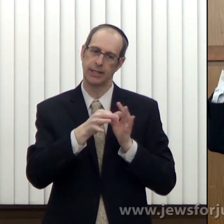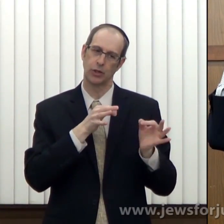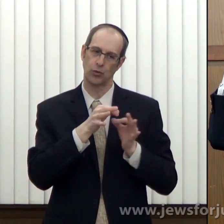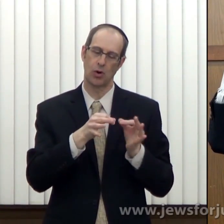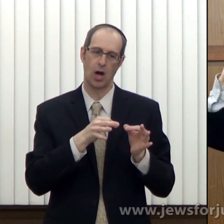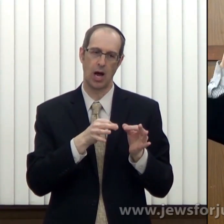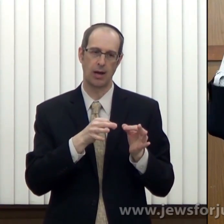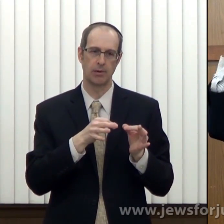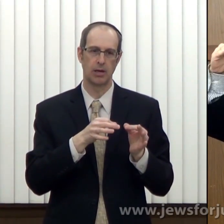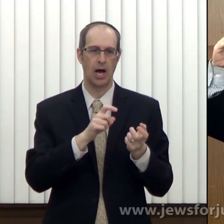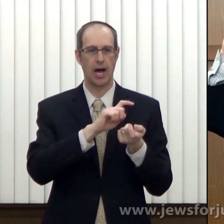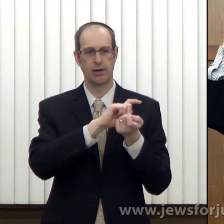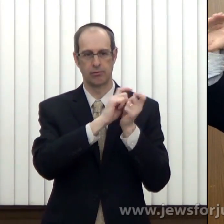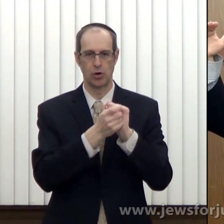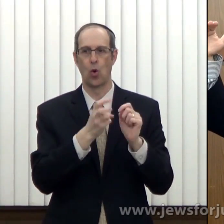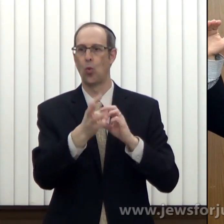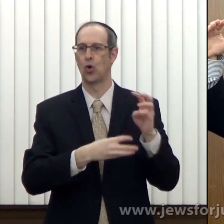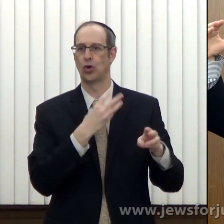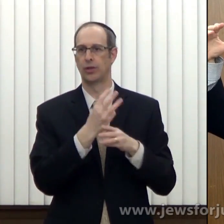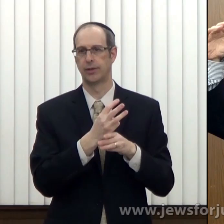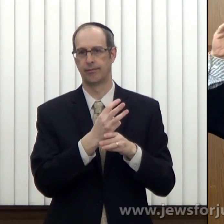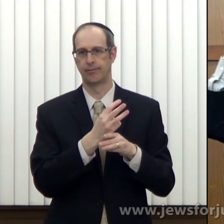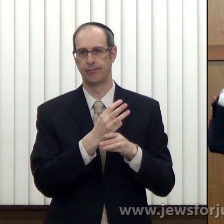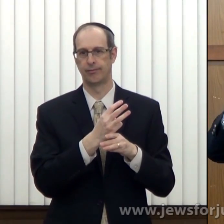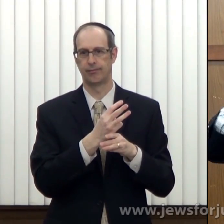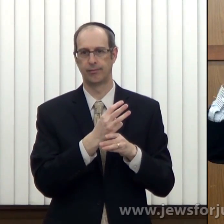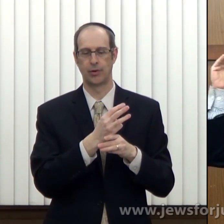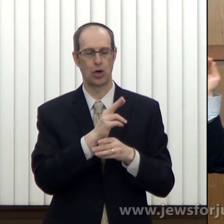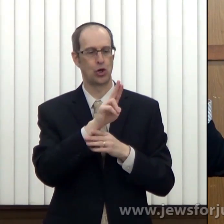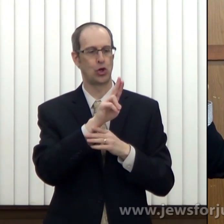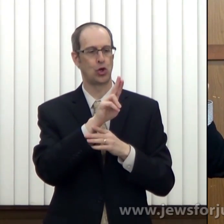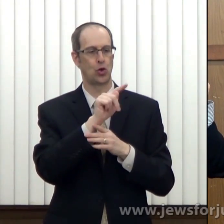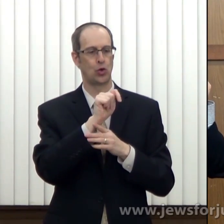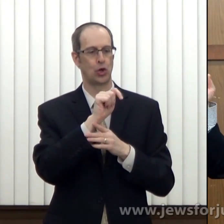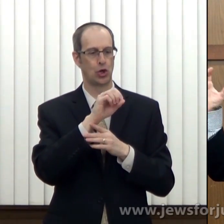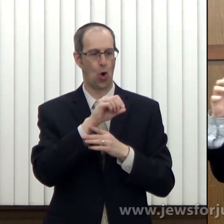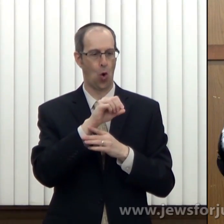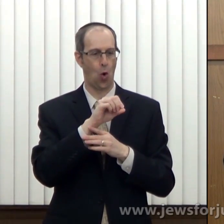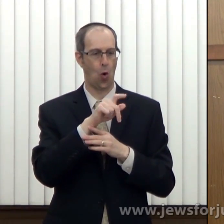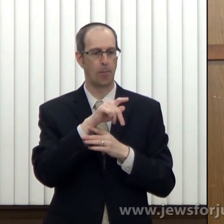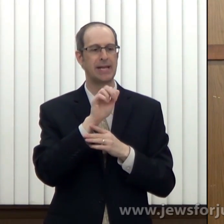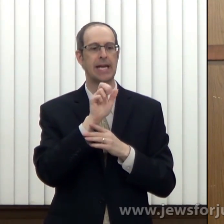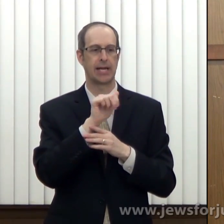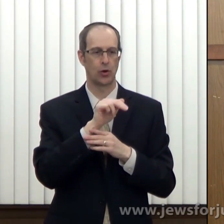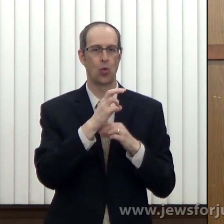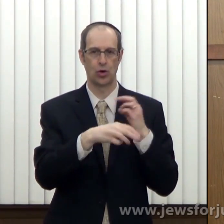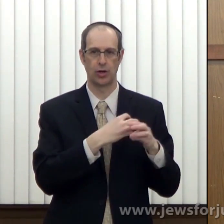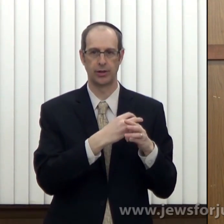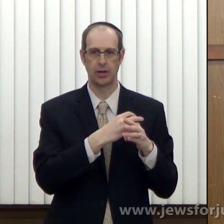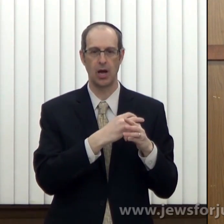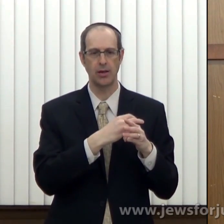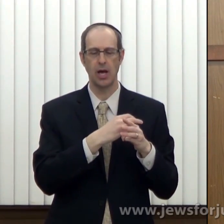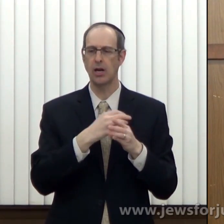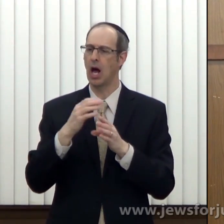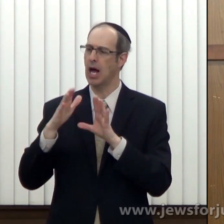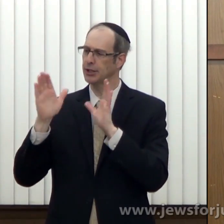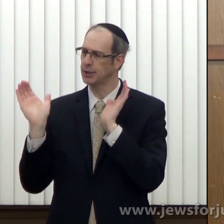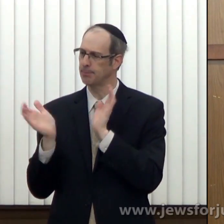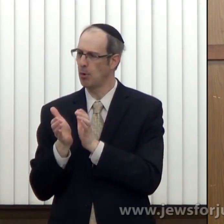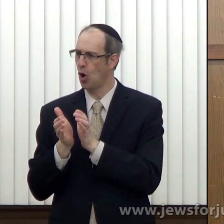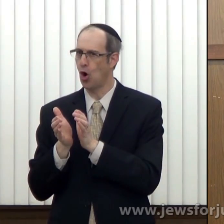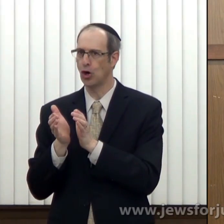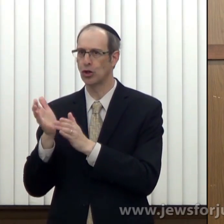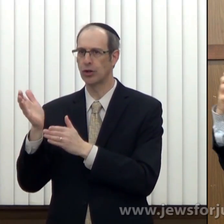simply a transformed world, a utopian world. And then a smaller collection